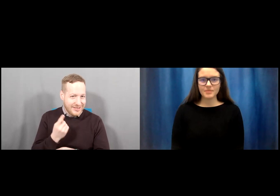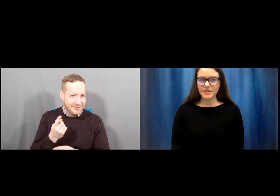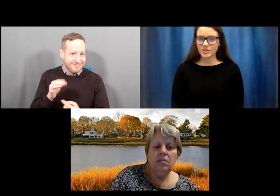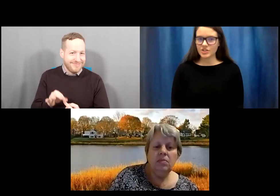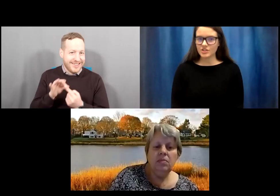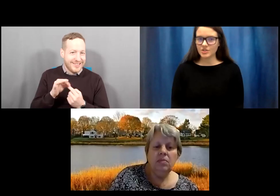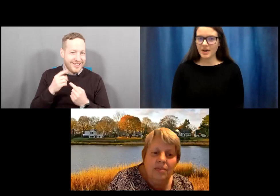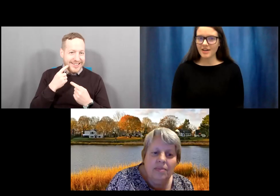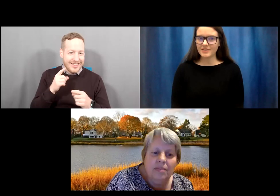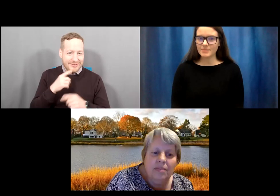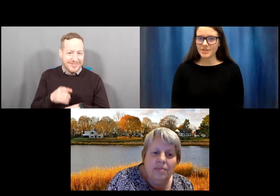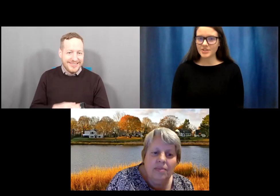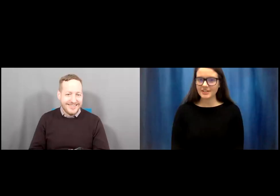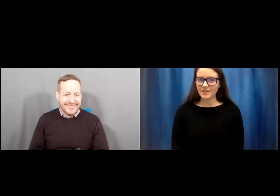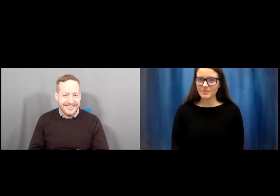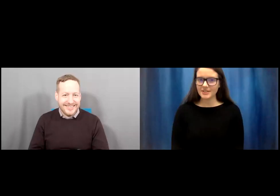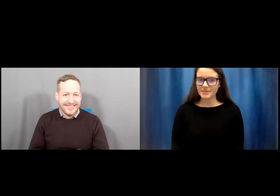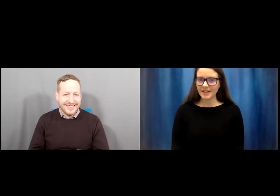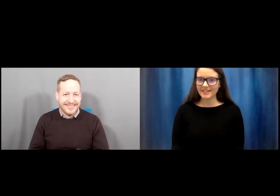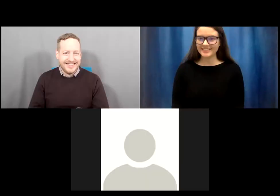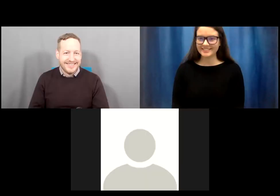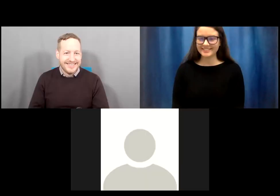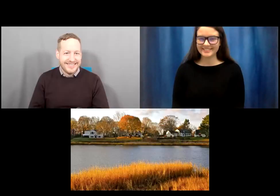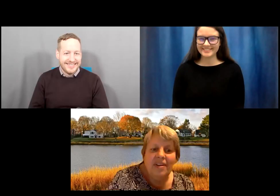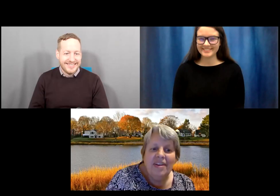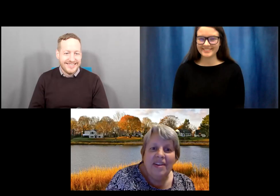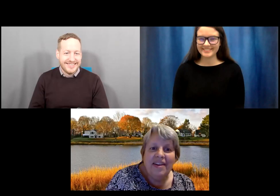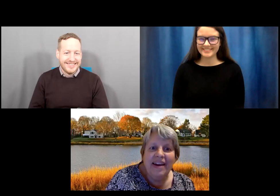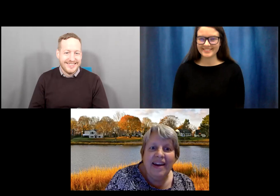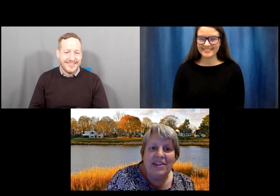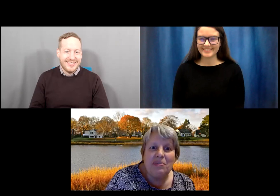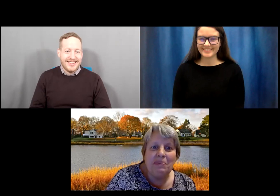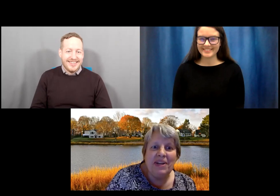Betsy Beach, do you have a special announcement to make?